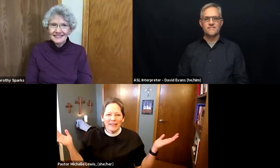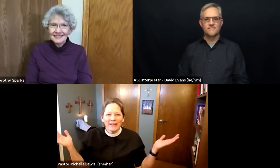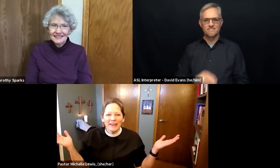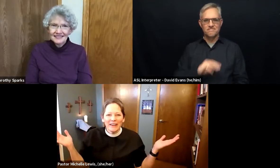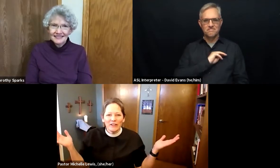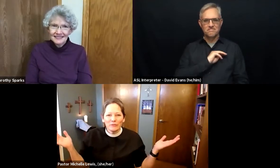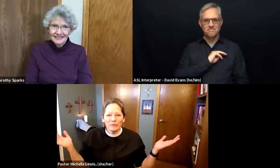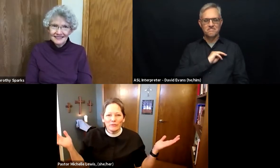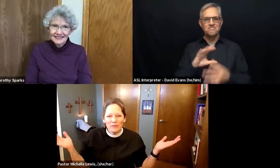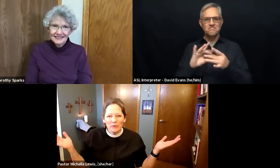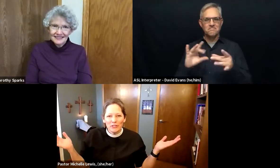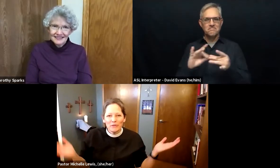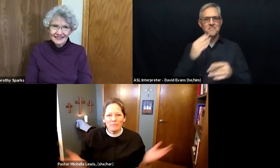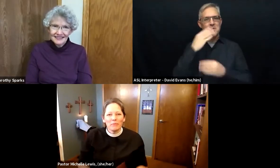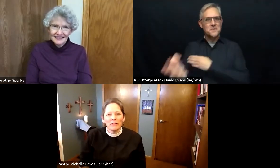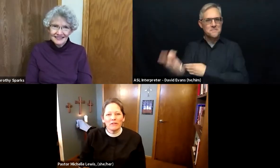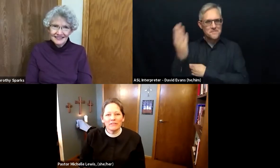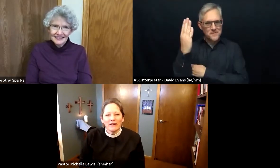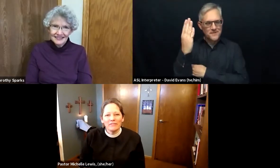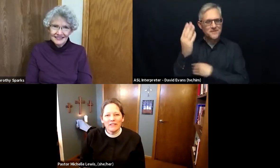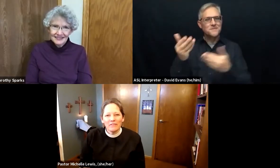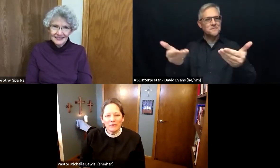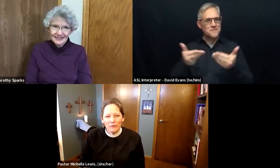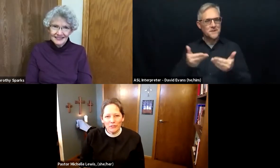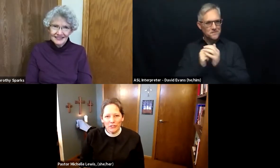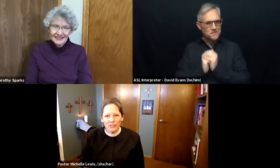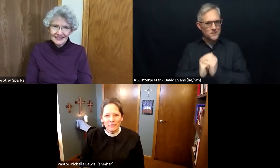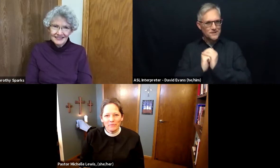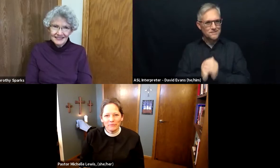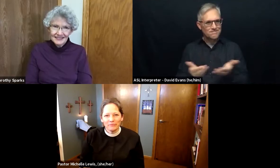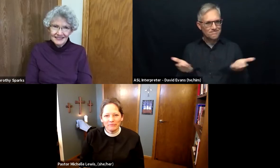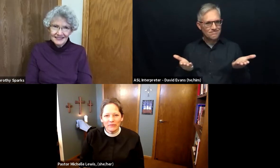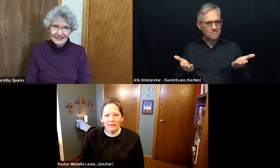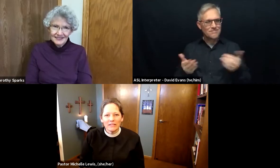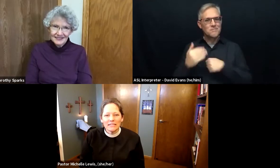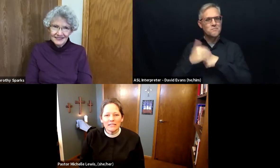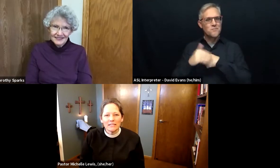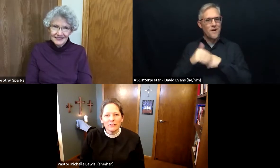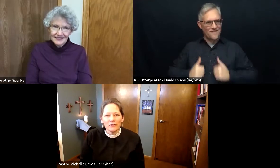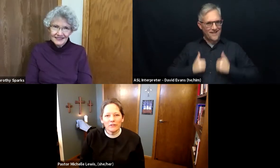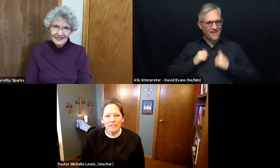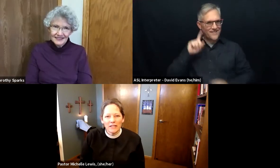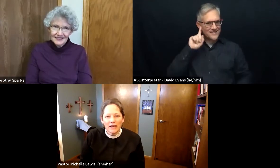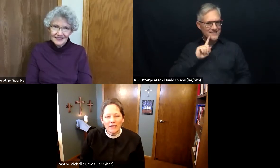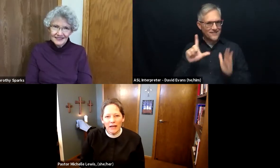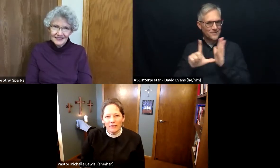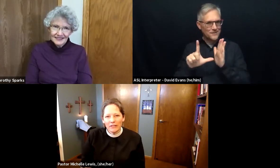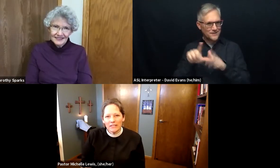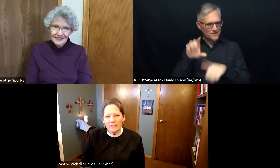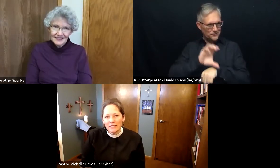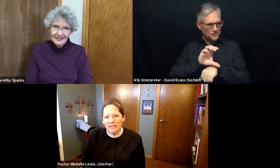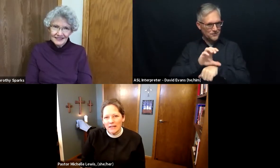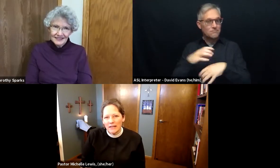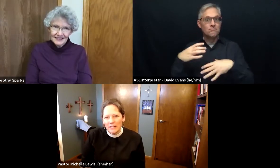Good morning and welcome to worship at Bread of Life Deaf Lutheran Church. This is the third Sunday in